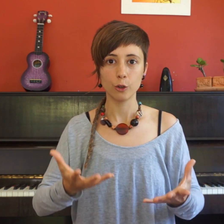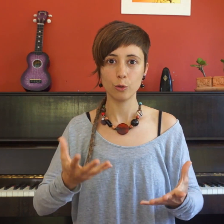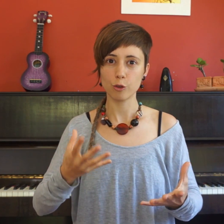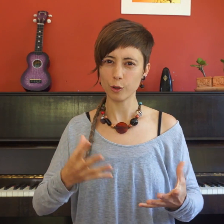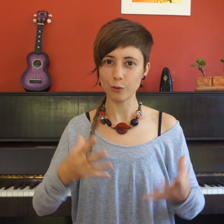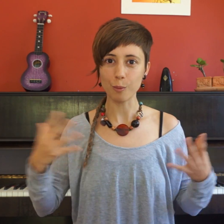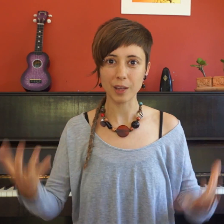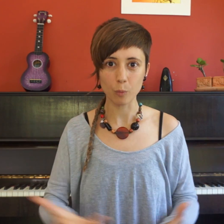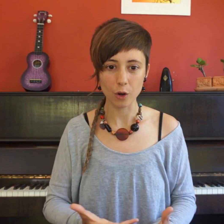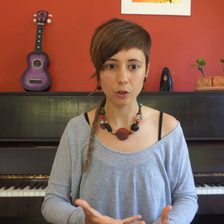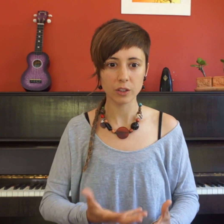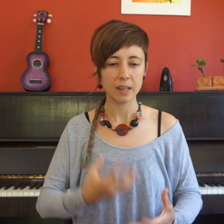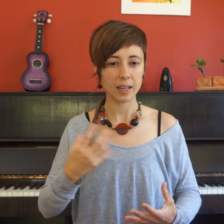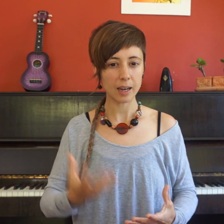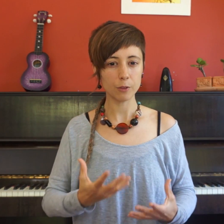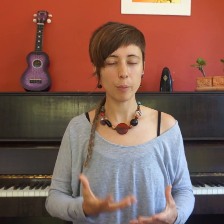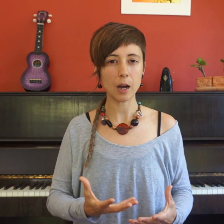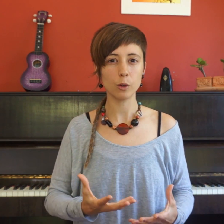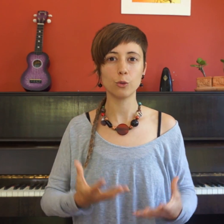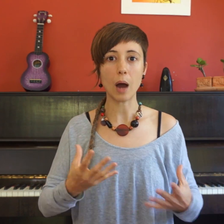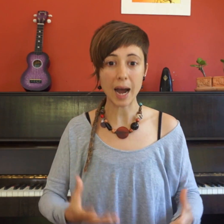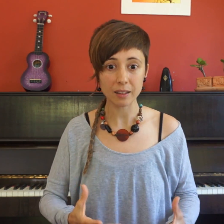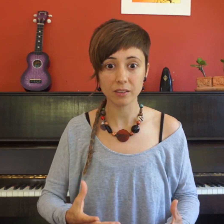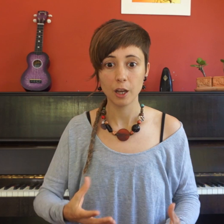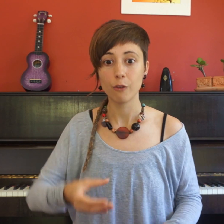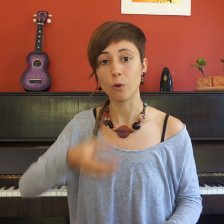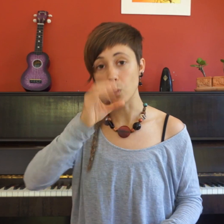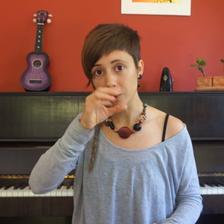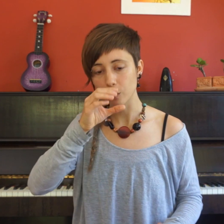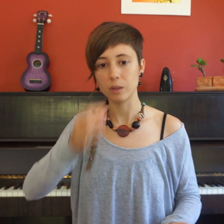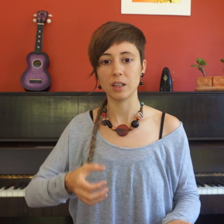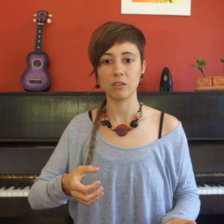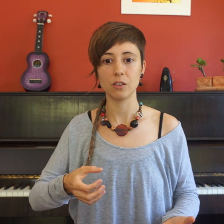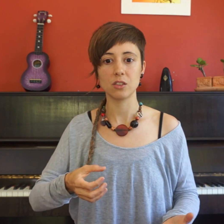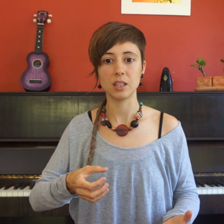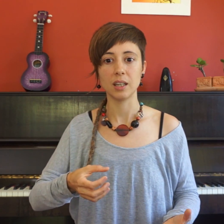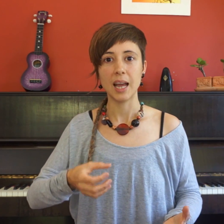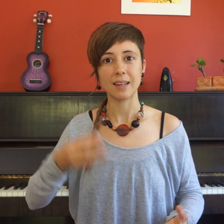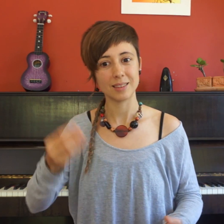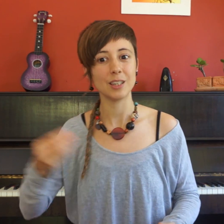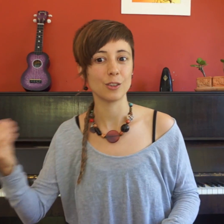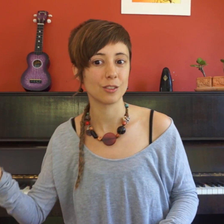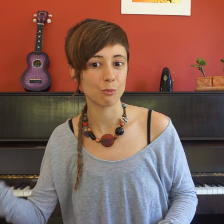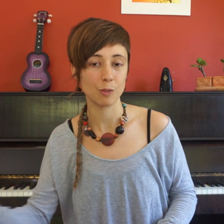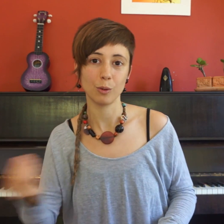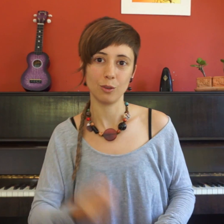to transform their world. They have the power to ask for water when they're thirsty and see us respond to